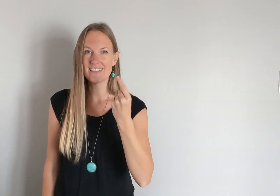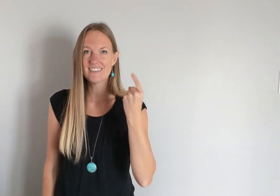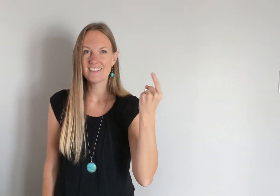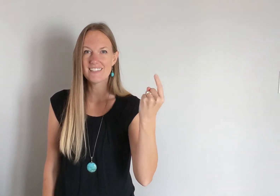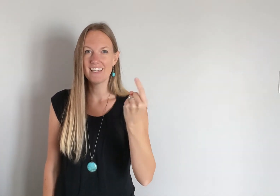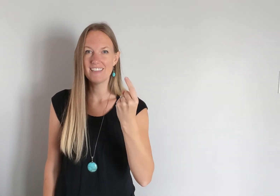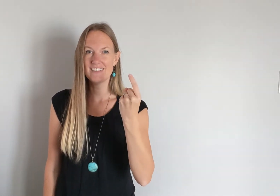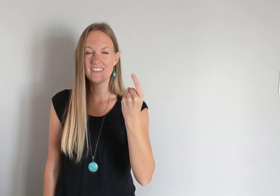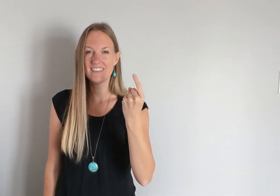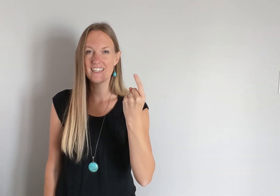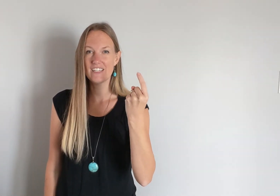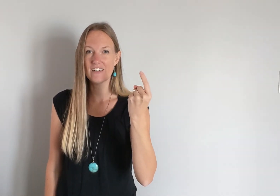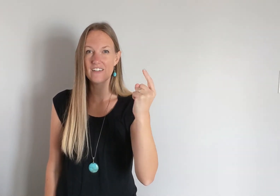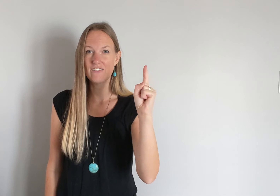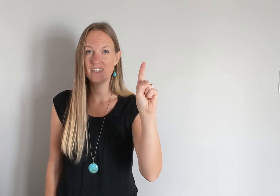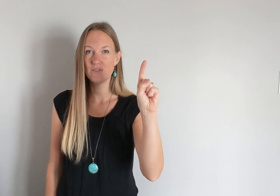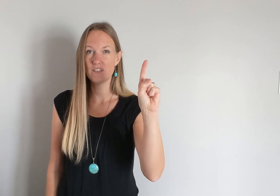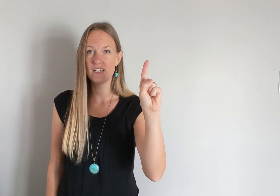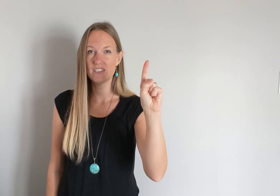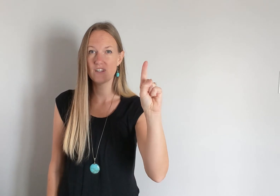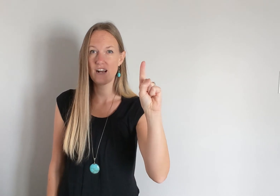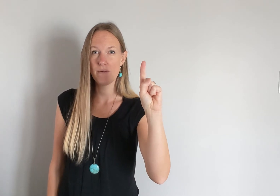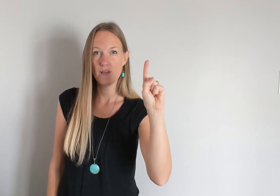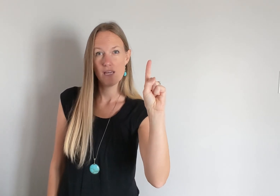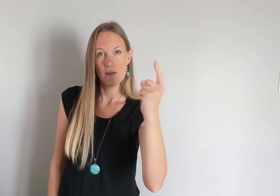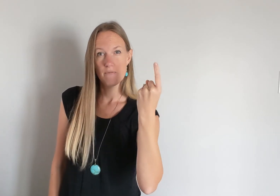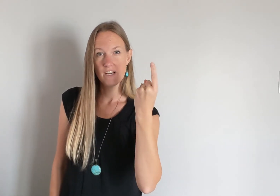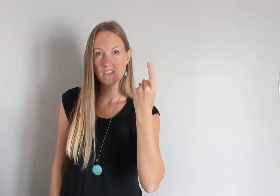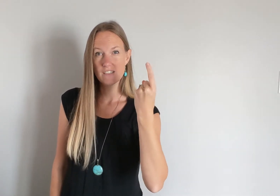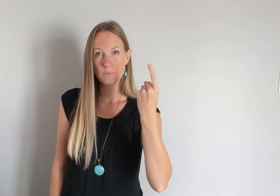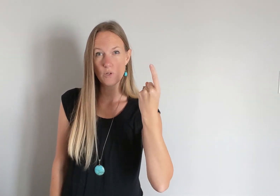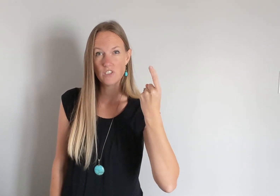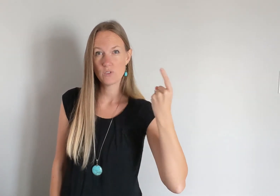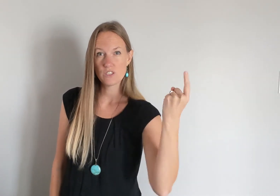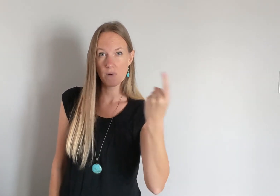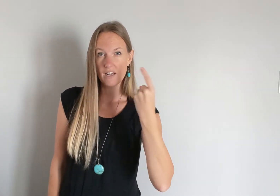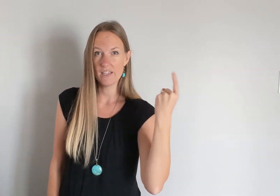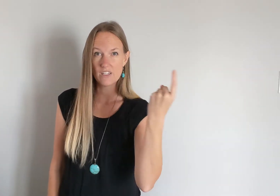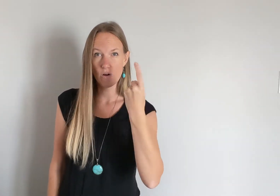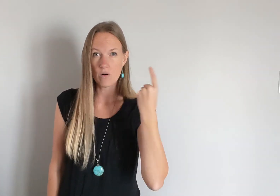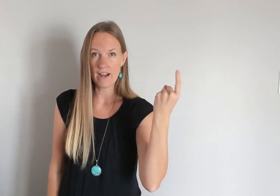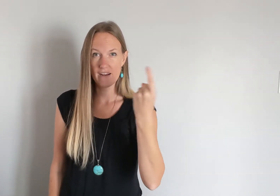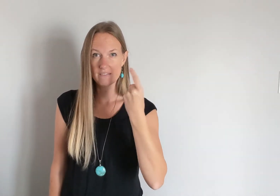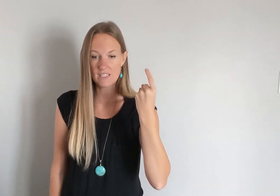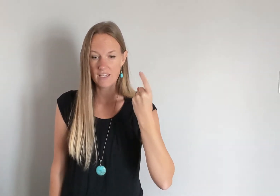this, okay? So you take your fist with your index finger up, fingers all pointed towards your body, and you go around, okay?